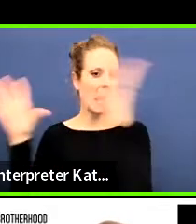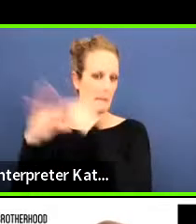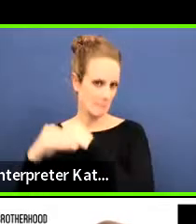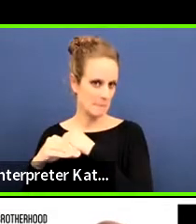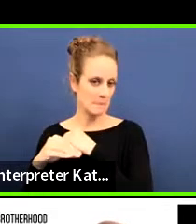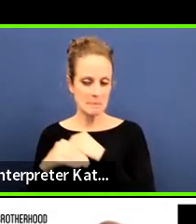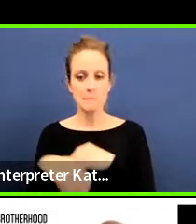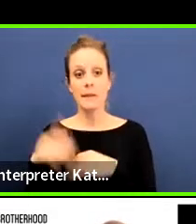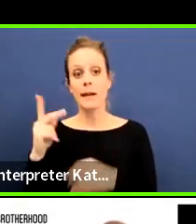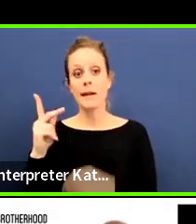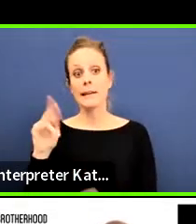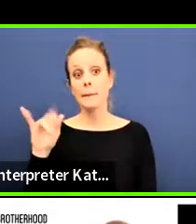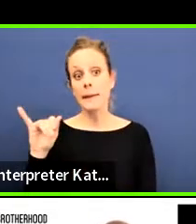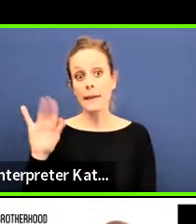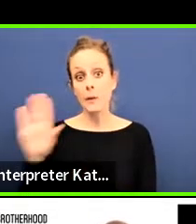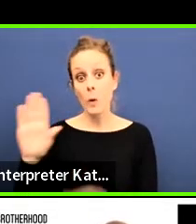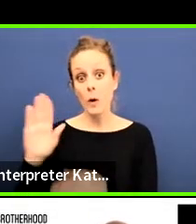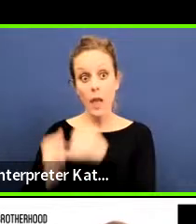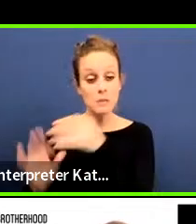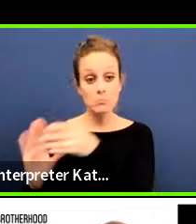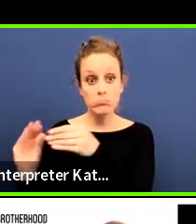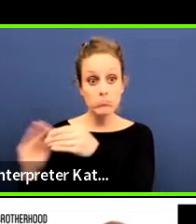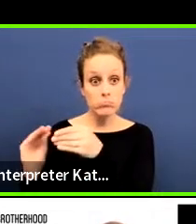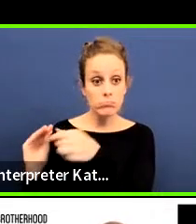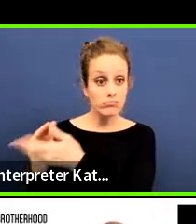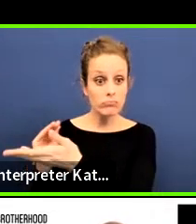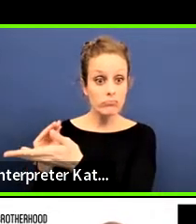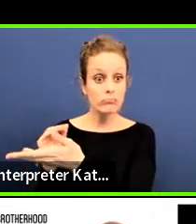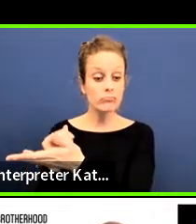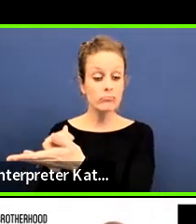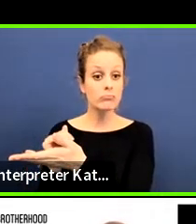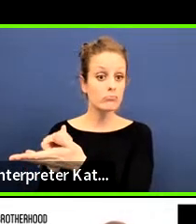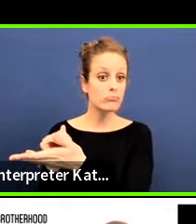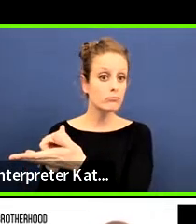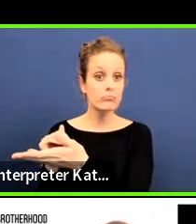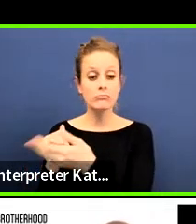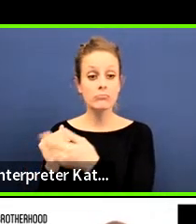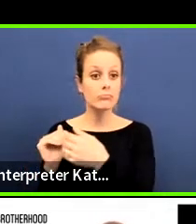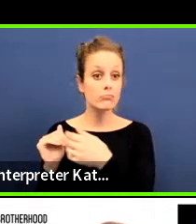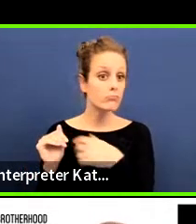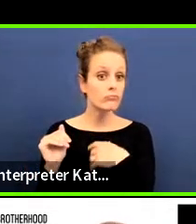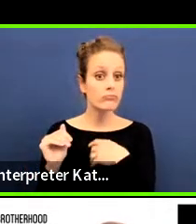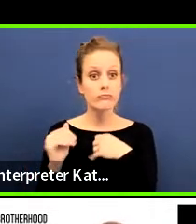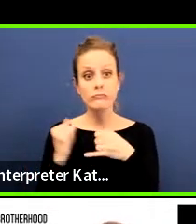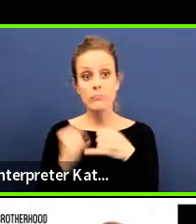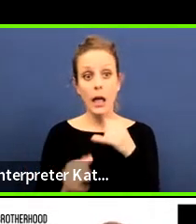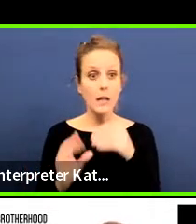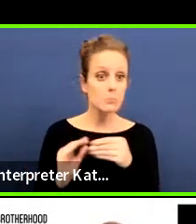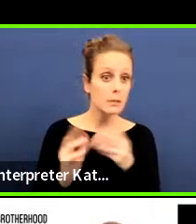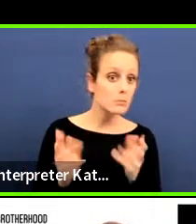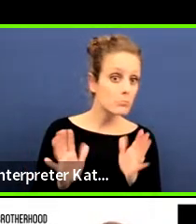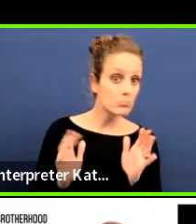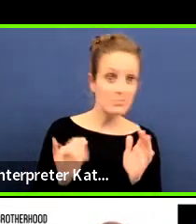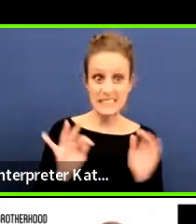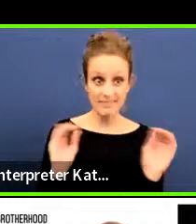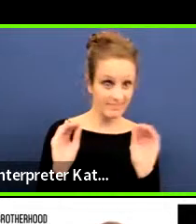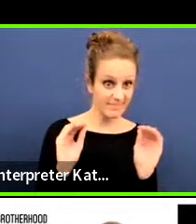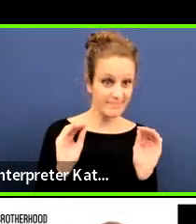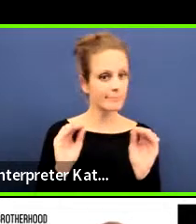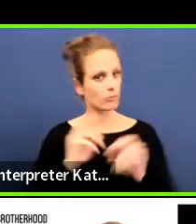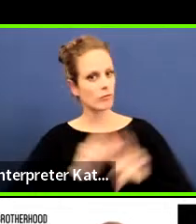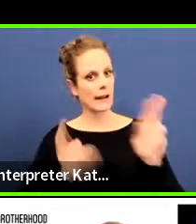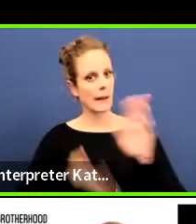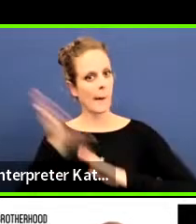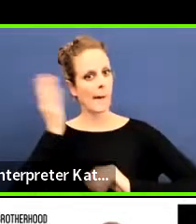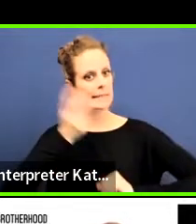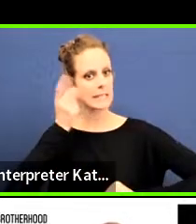bit early. Kimmy, any last comment you want to make? Anything by way of just close out? But if not, I think we are ready to go have dinner or whatever